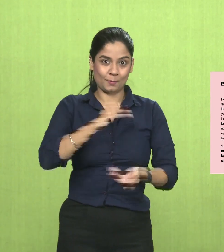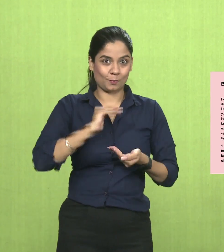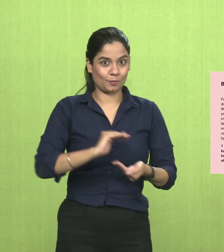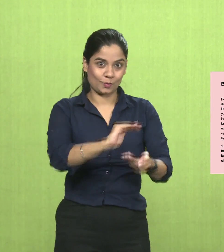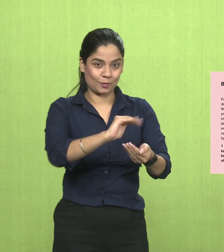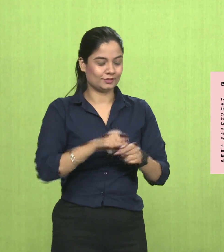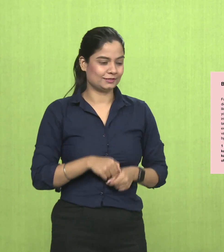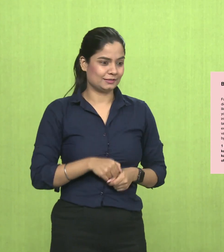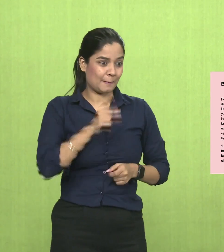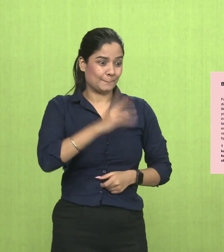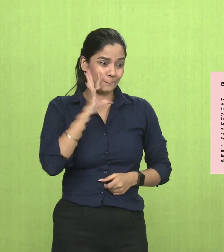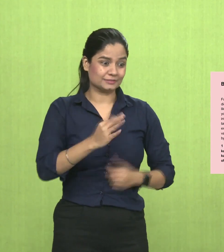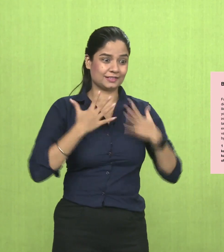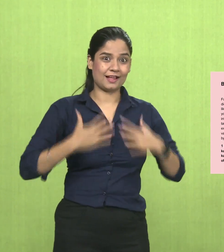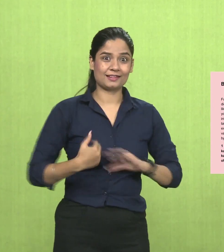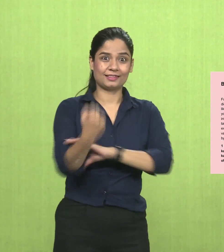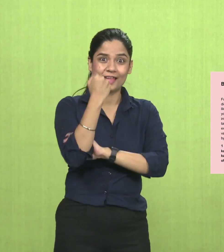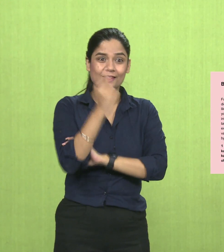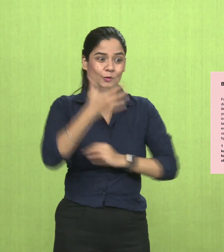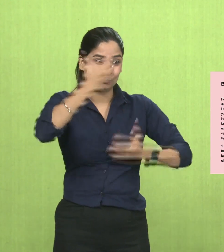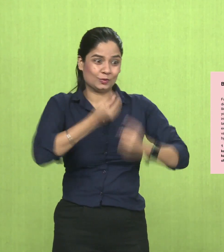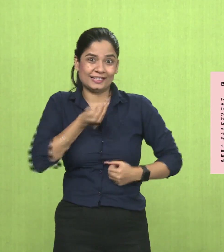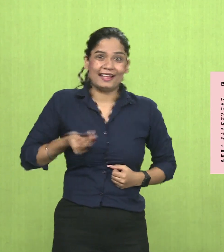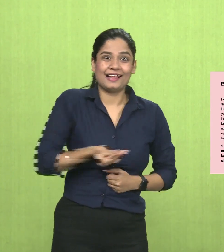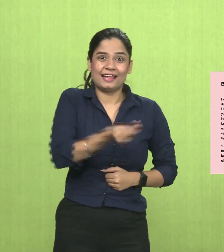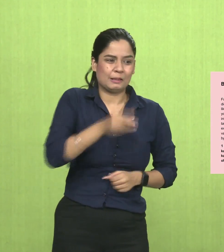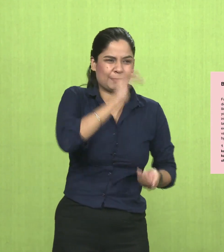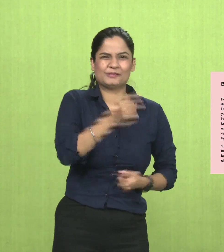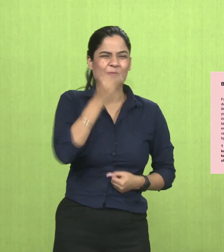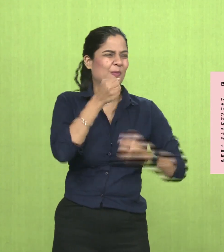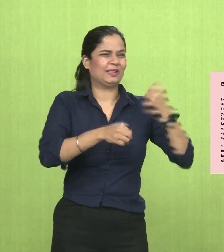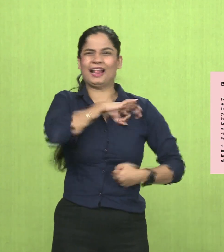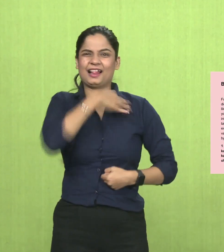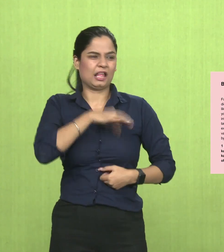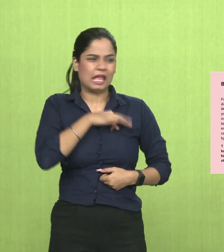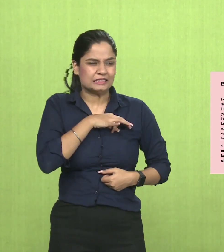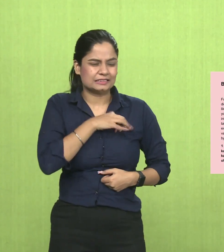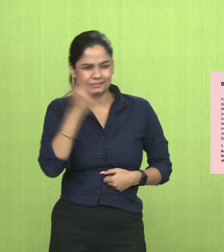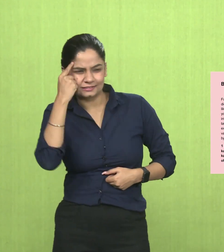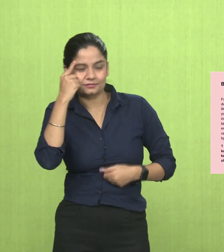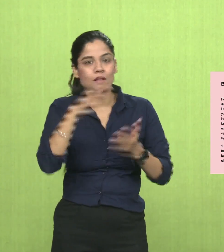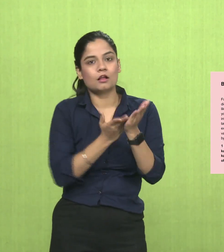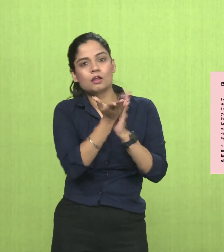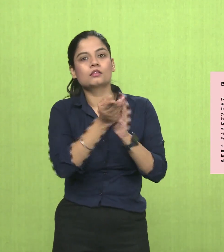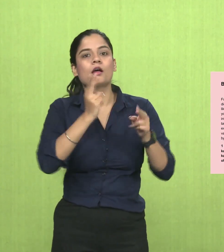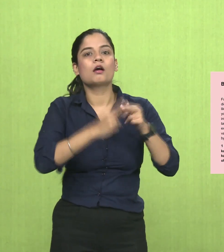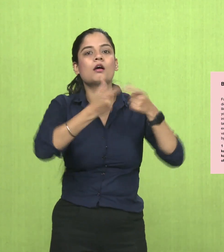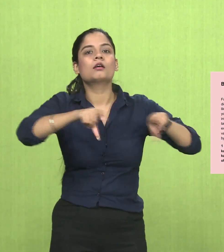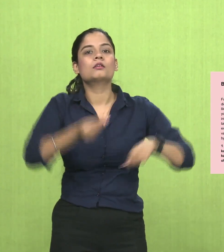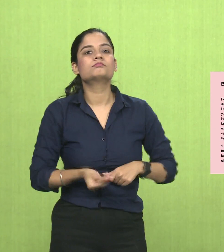give you an example. Modifying the diet according to the needs. For example, a kid doesn't like milk, we